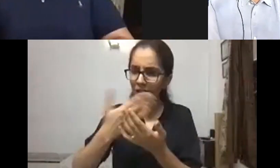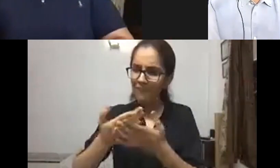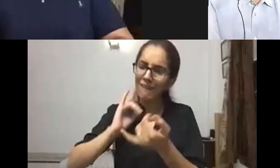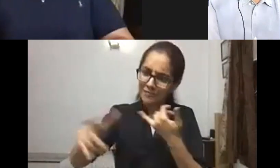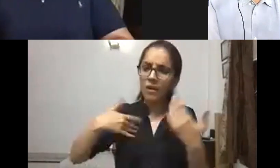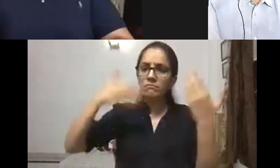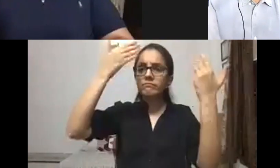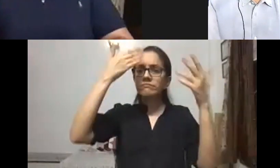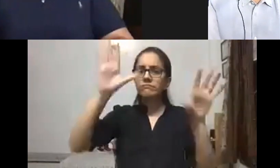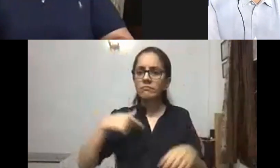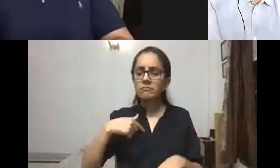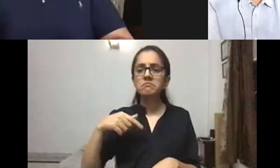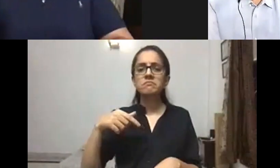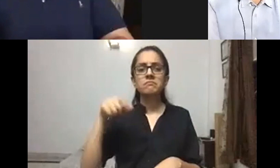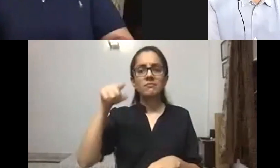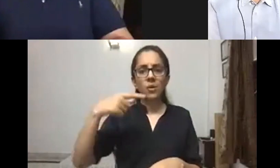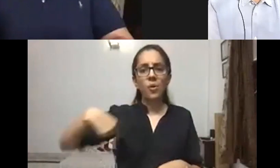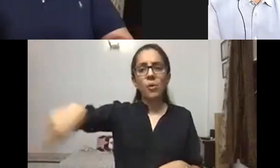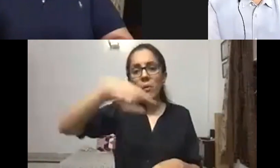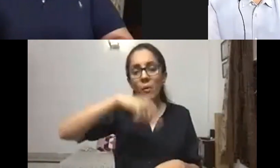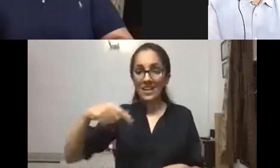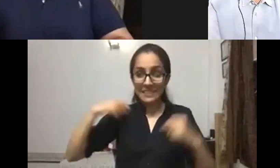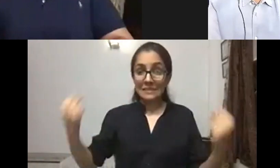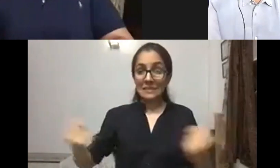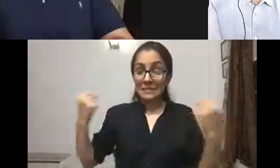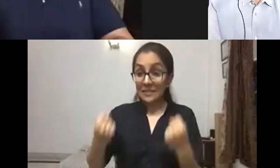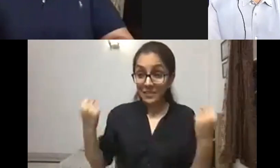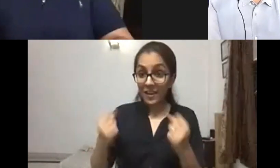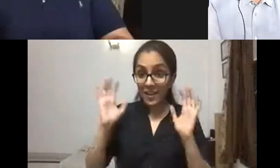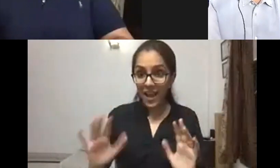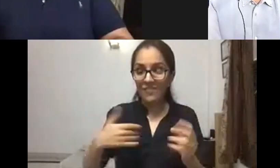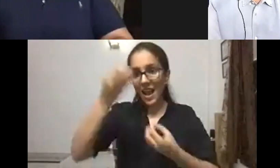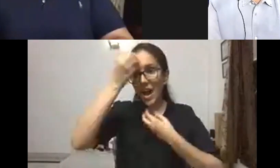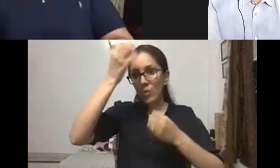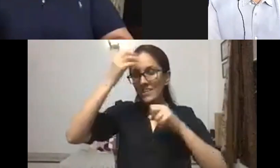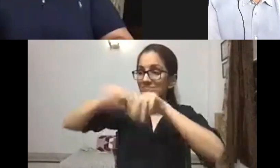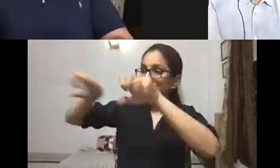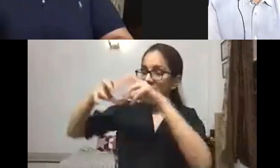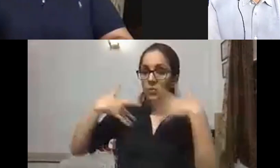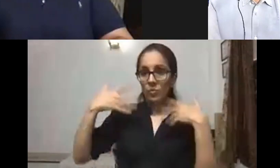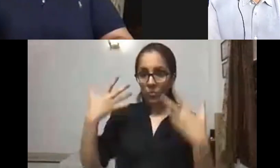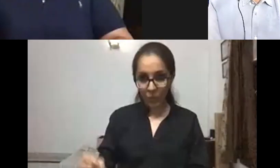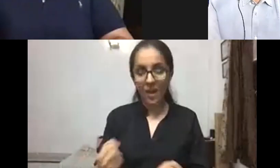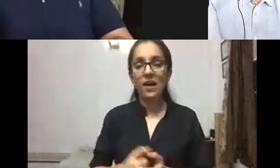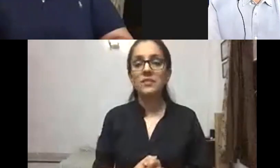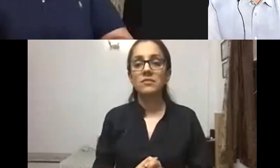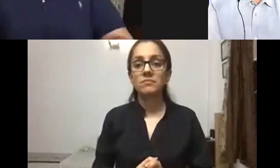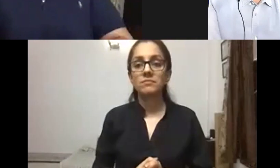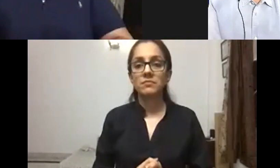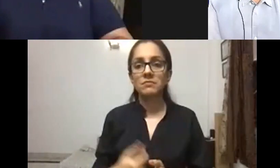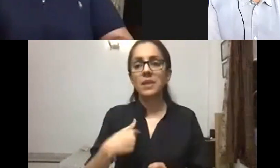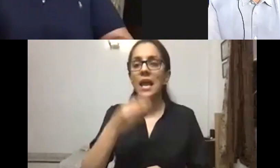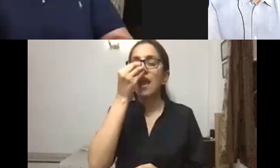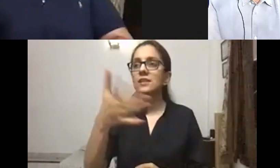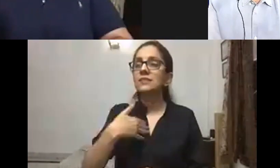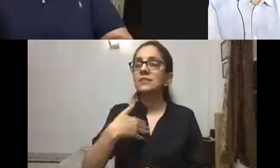unfortunately, we were trying to do is create awareness, and we very easily